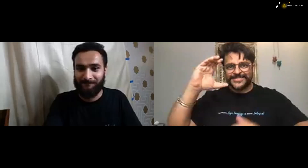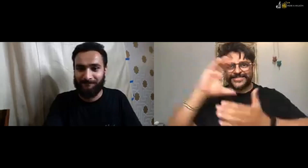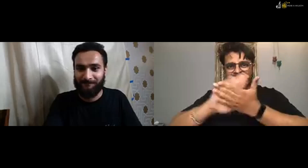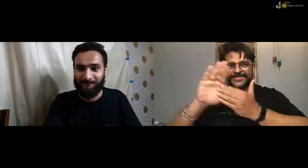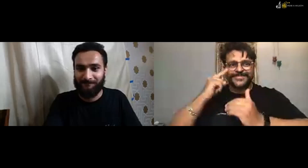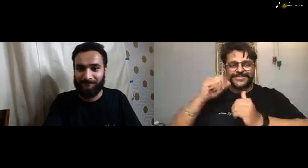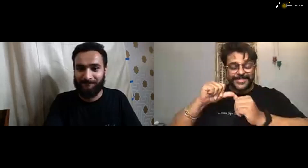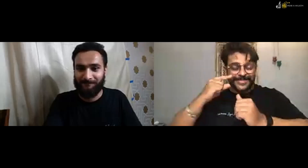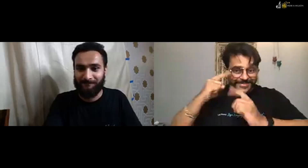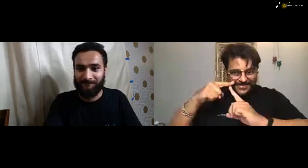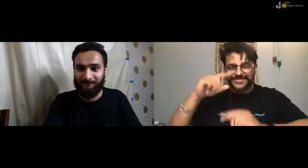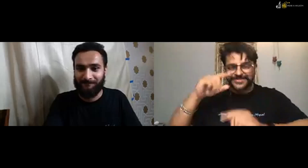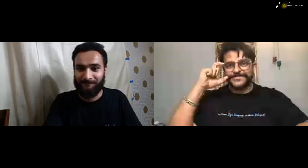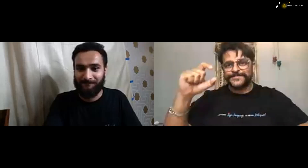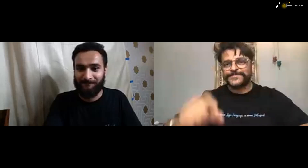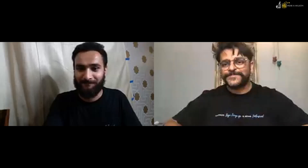Chaitanya now.